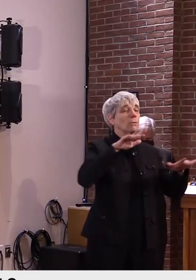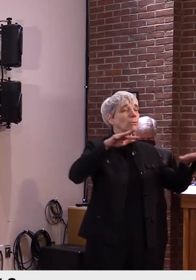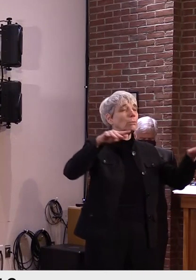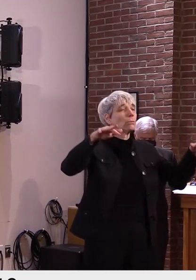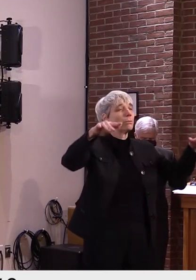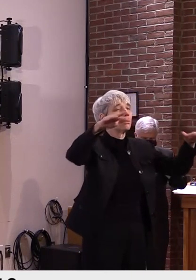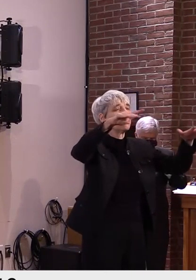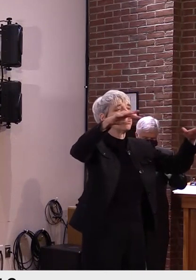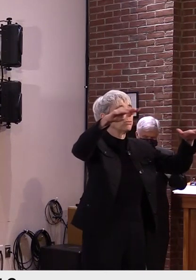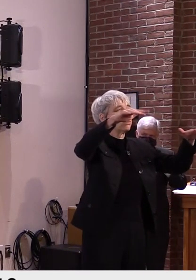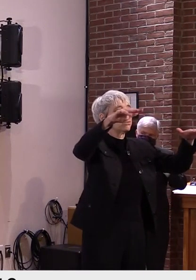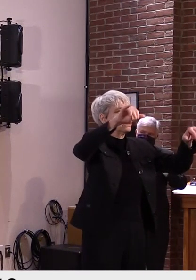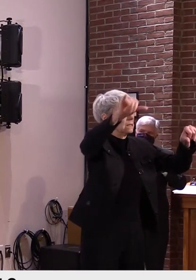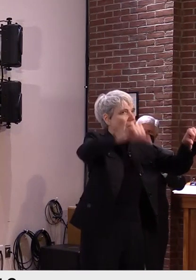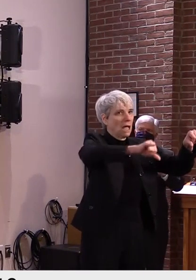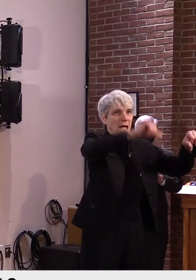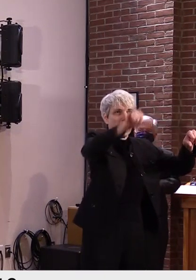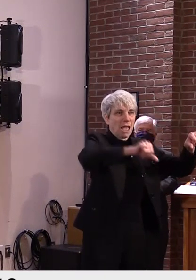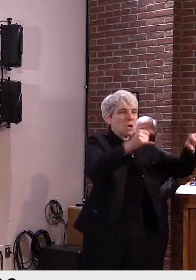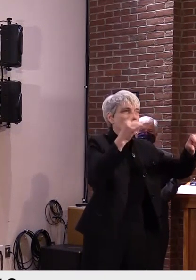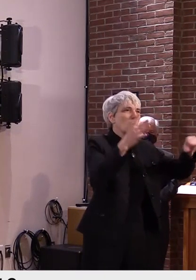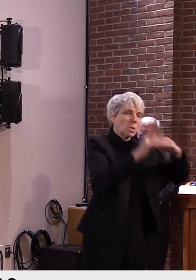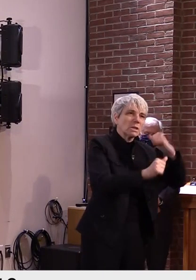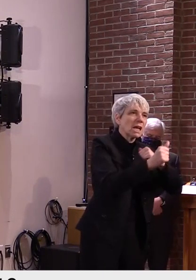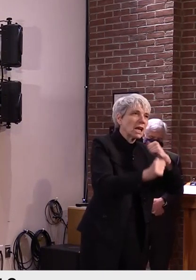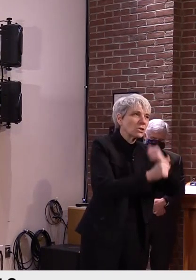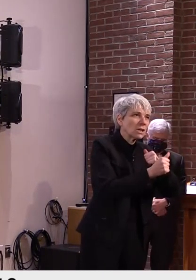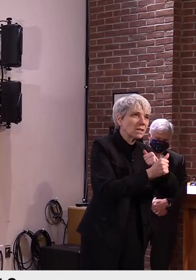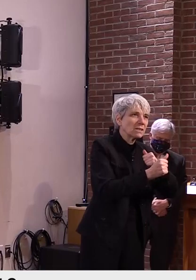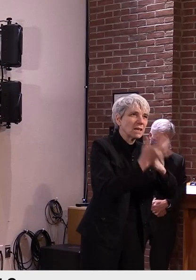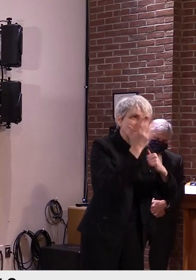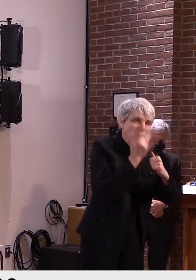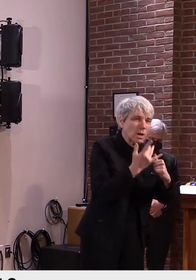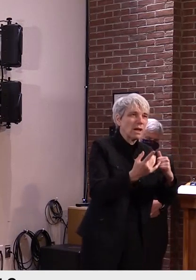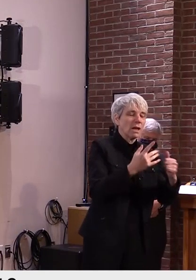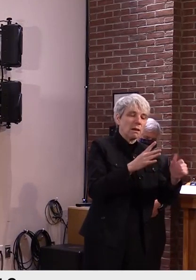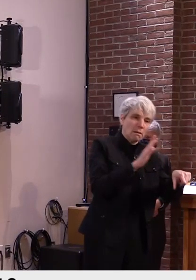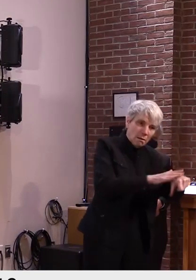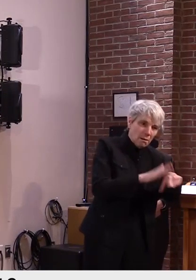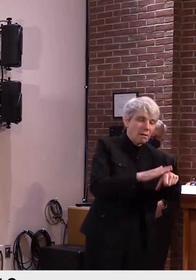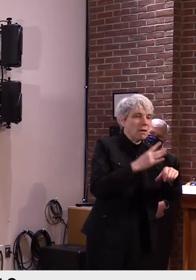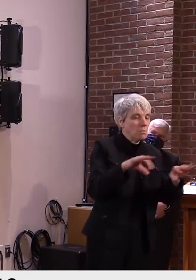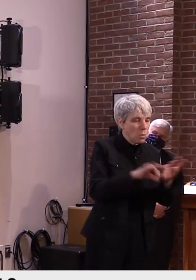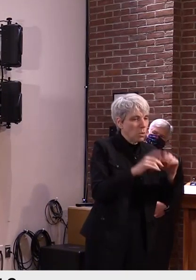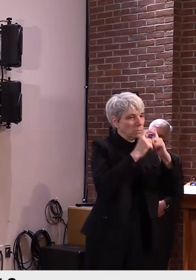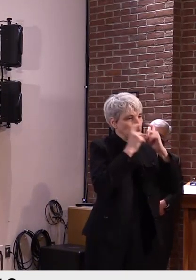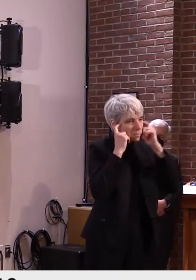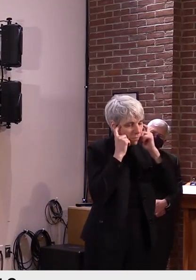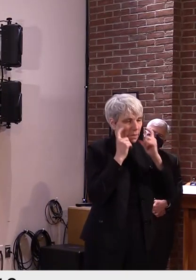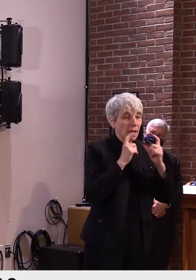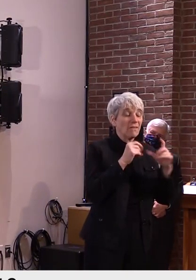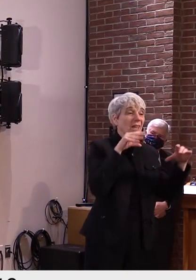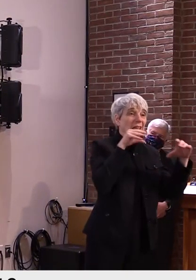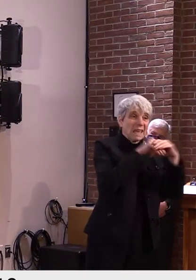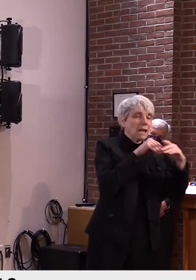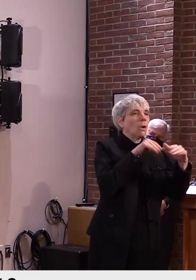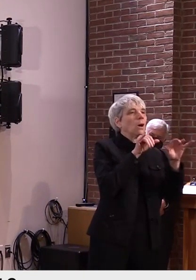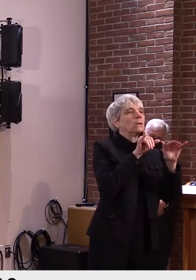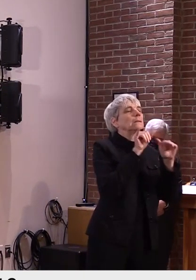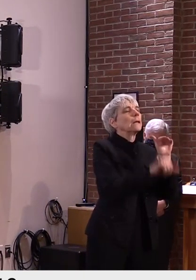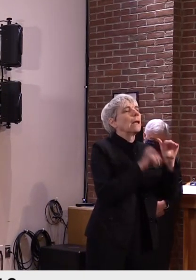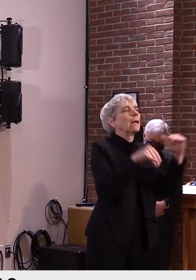why our advice about distancing, masking, and time spent in indoor settings are such fundamental parts of